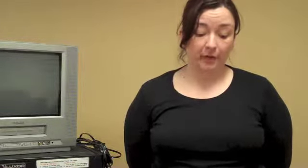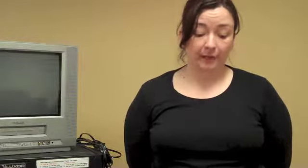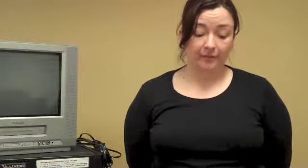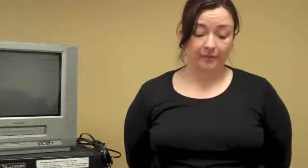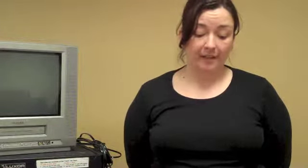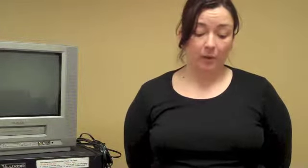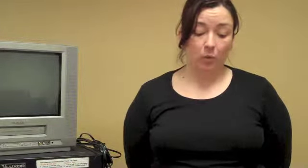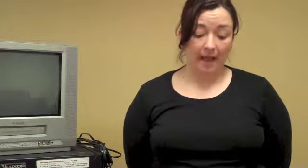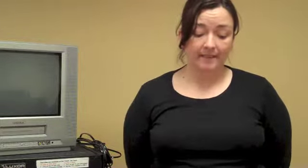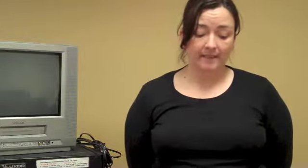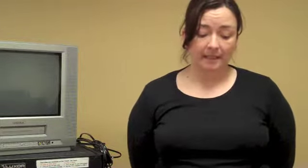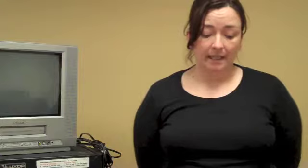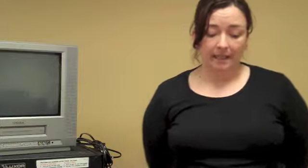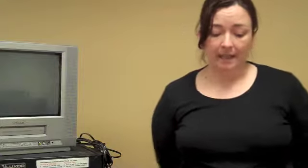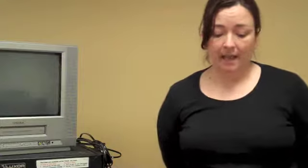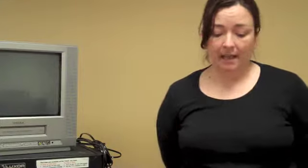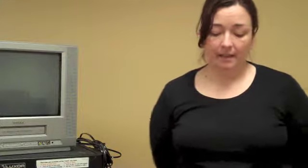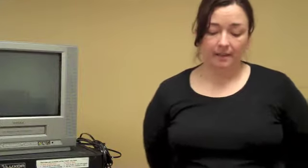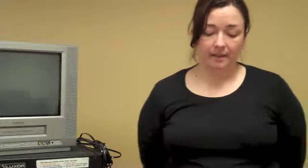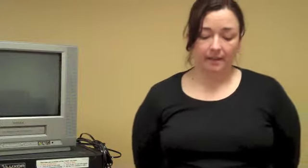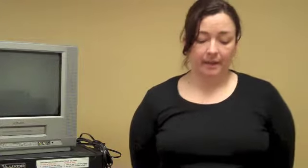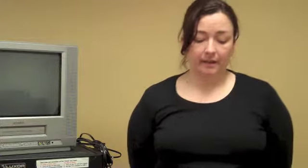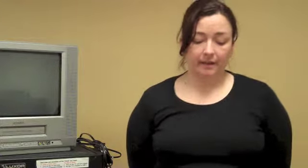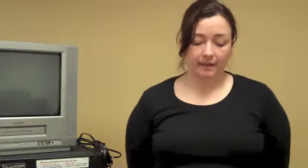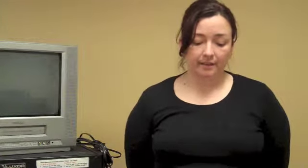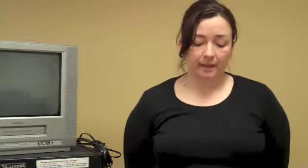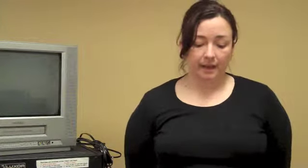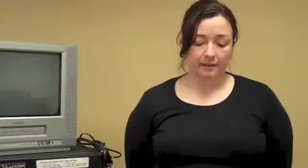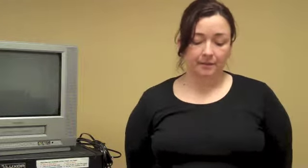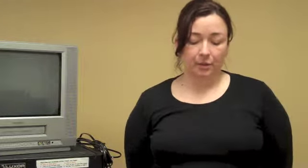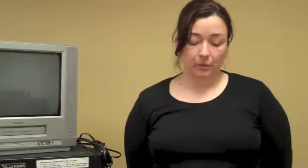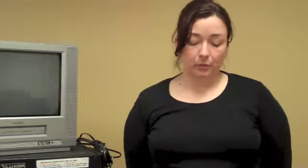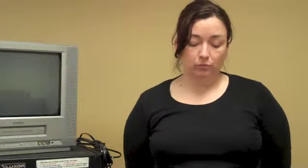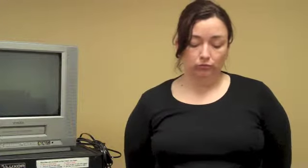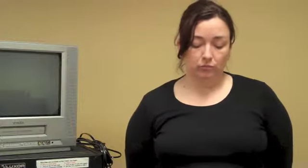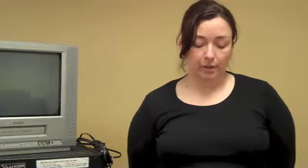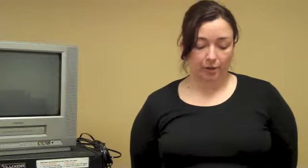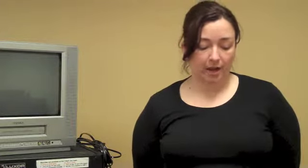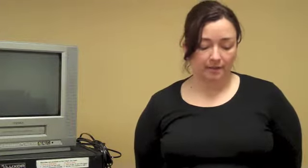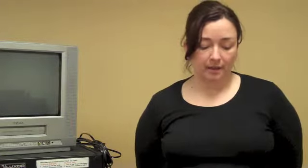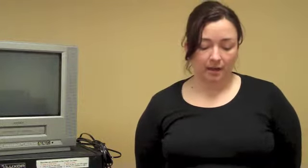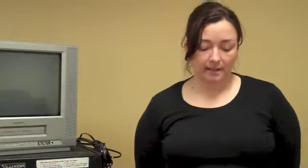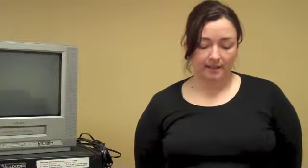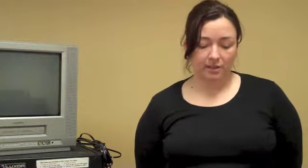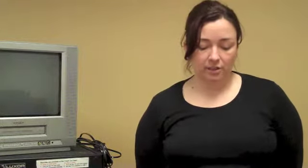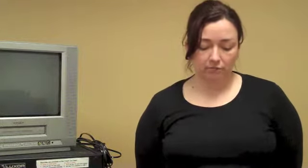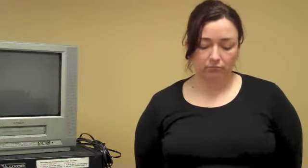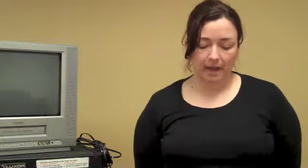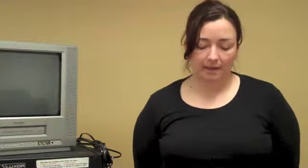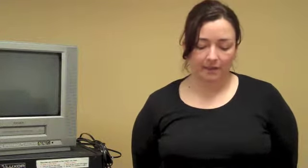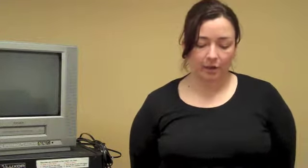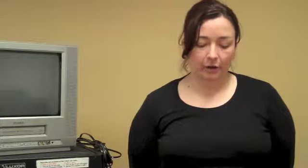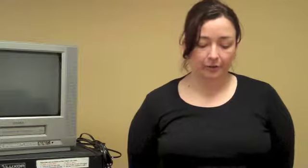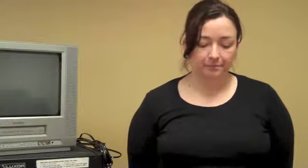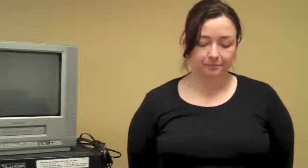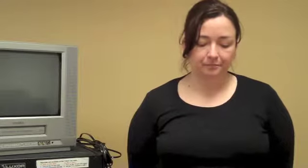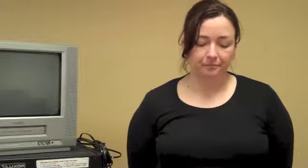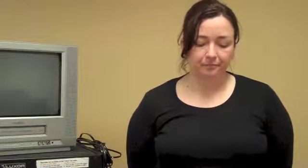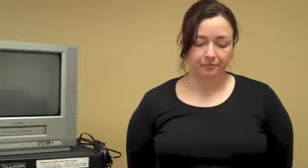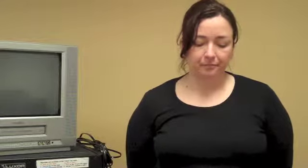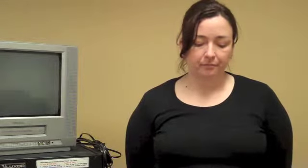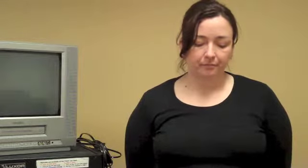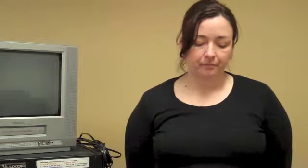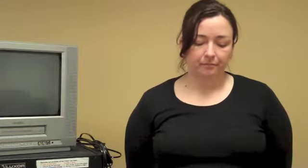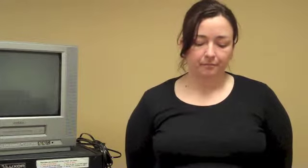outside in the morning, if your feet get wet, then there is dew in the grass. Condensation has occurred.